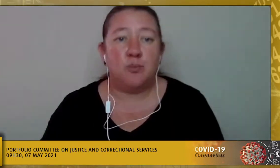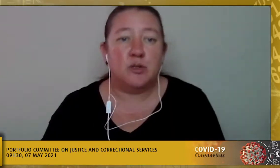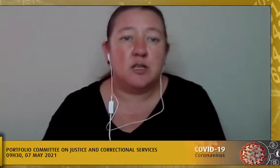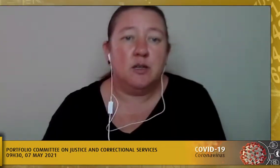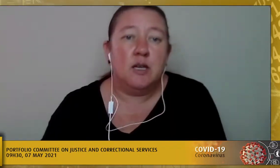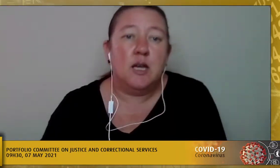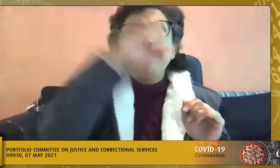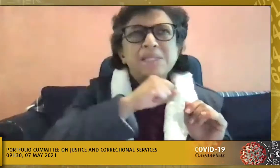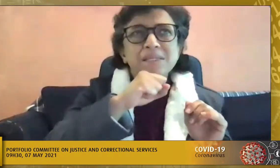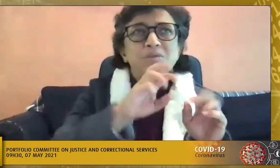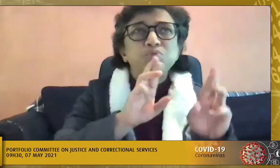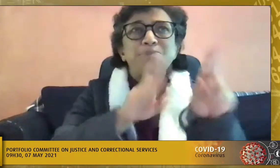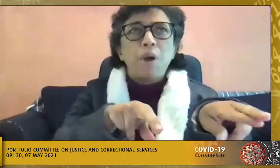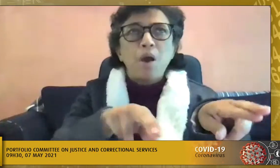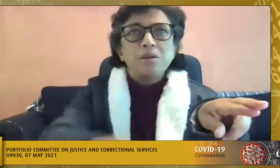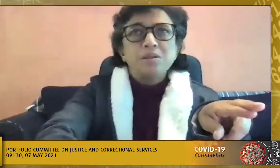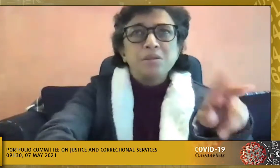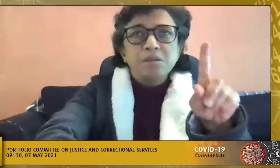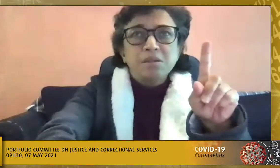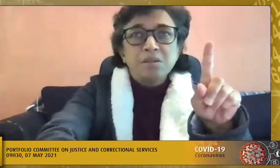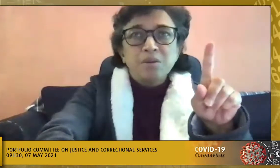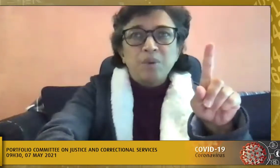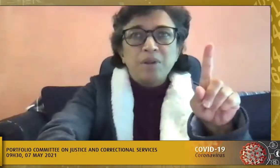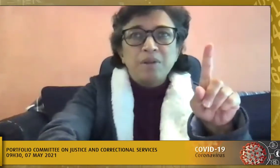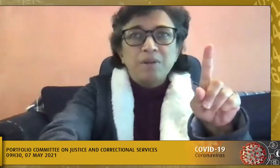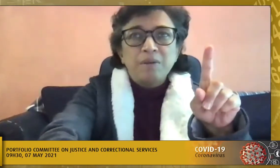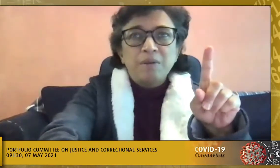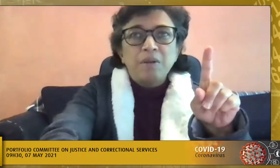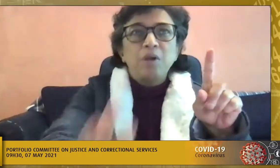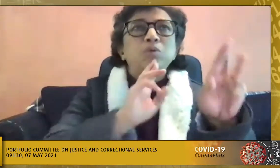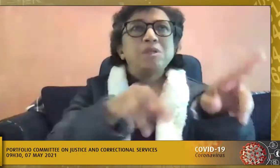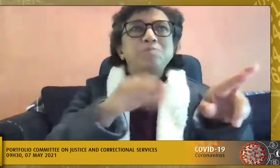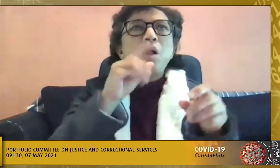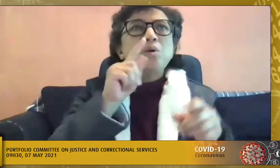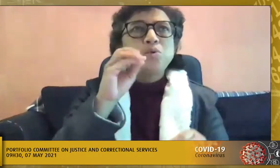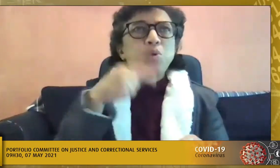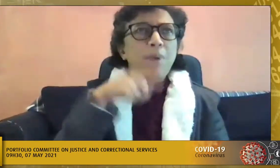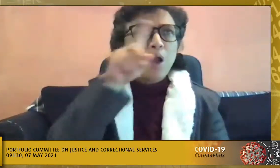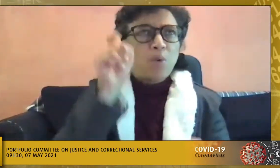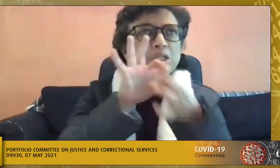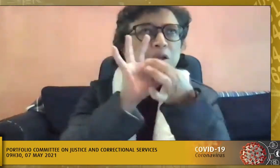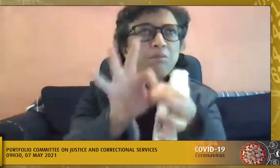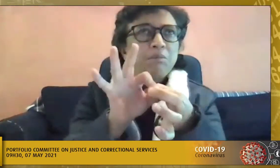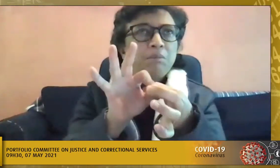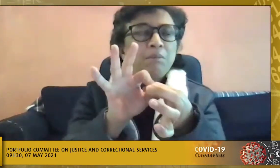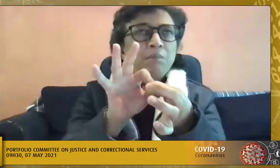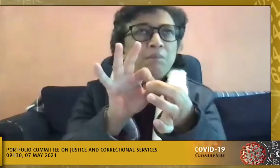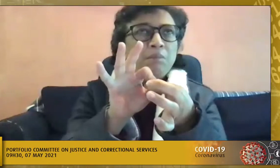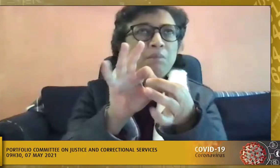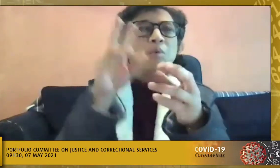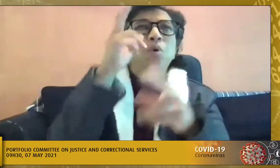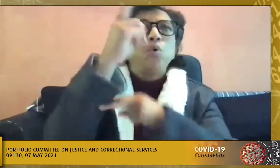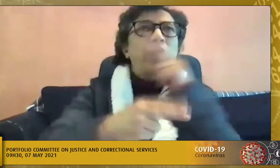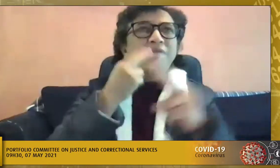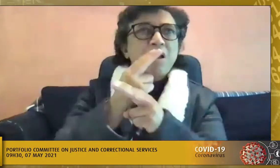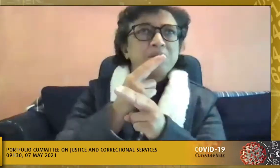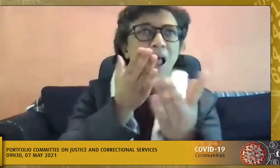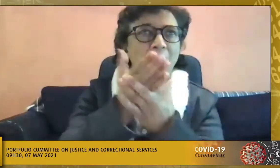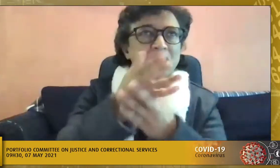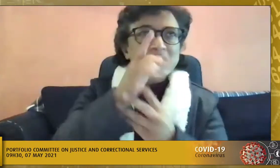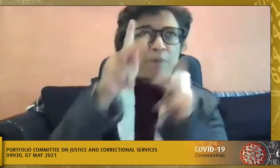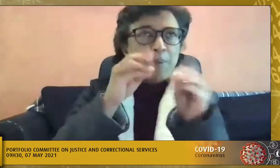thank you chairperson I'm not sure if I missed the response uh to my question with